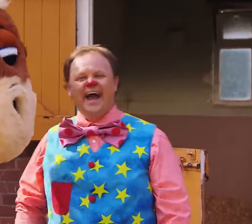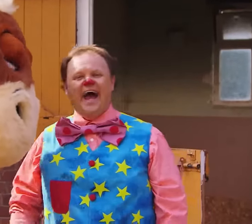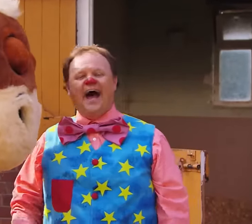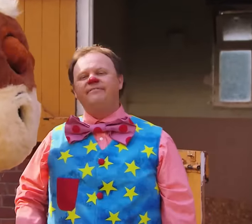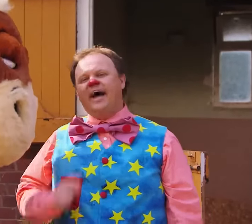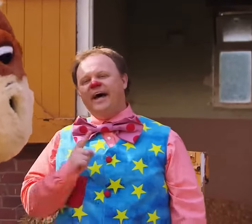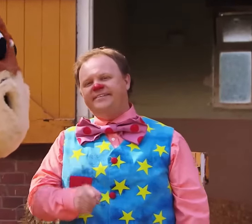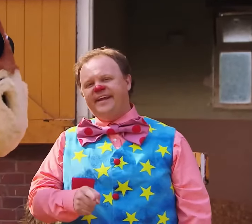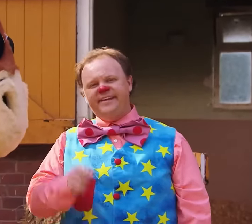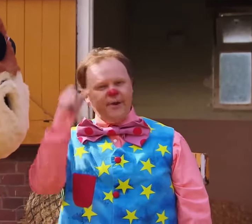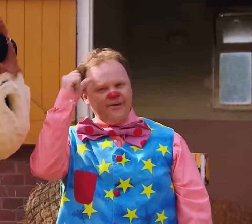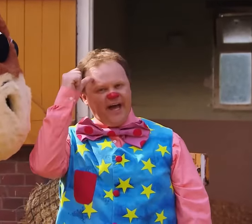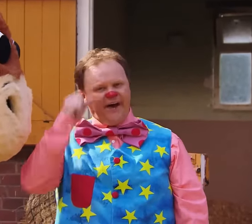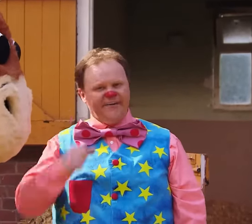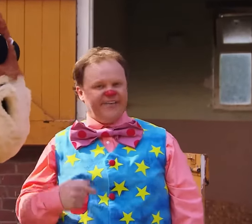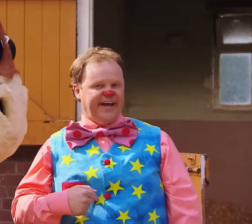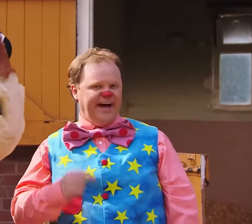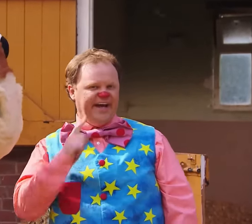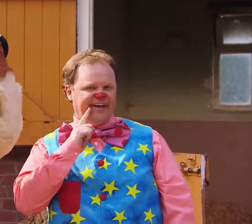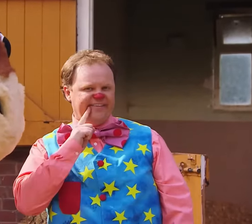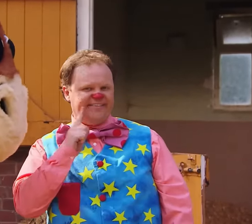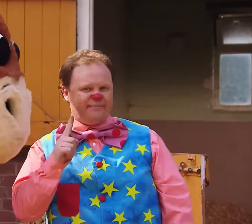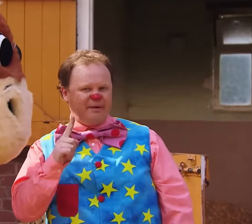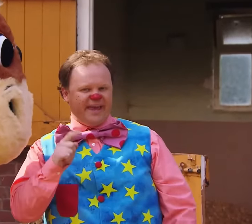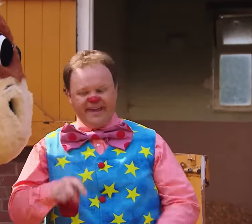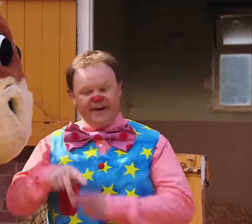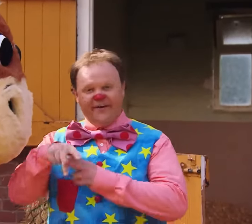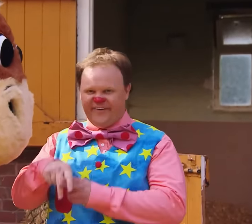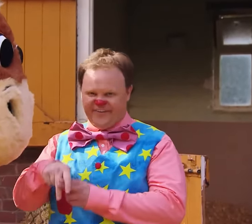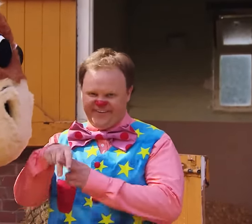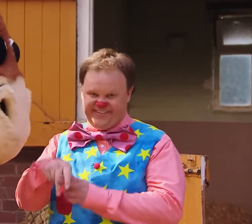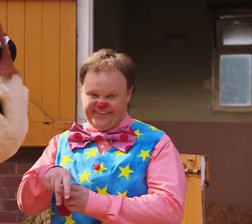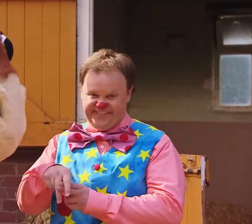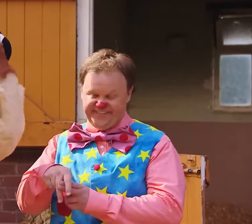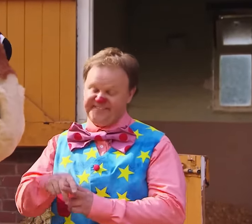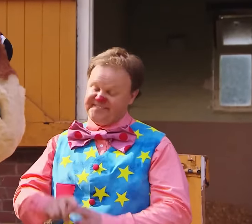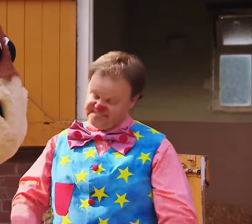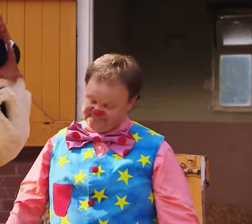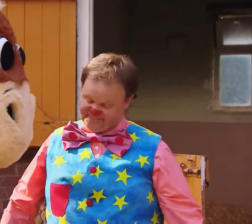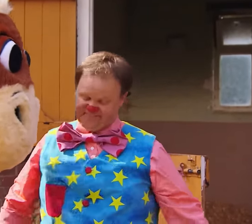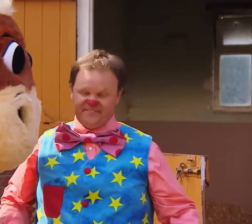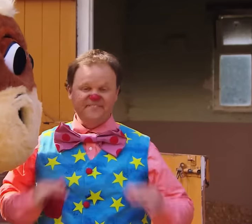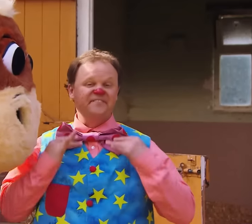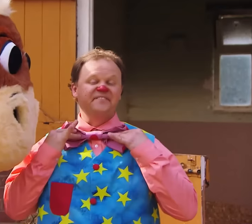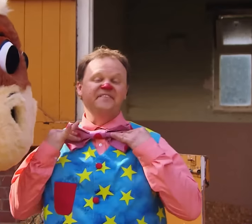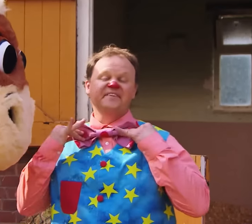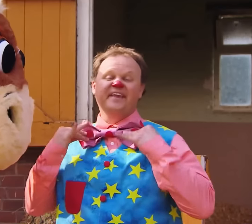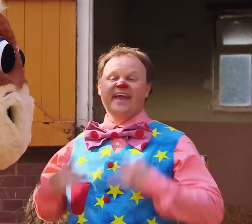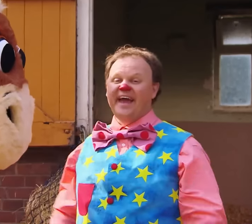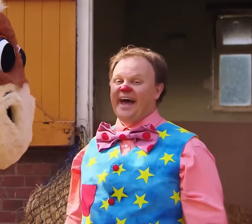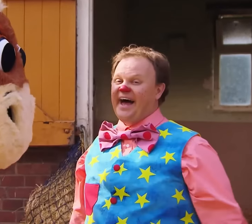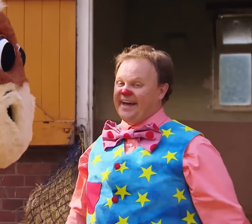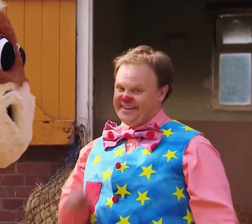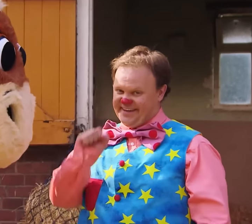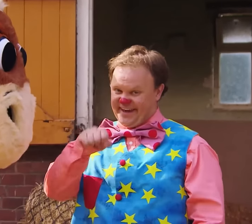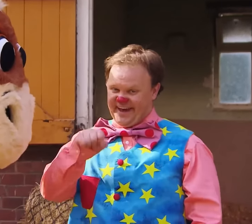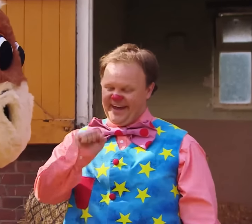Oh, yes. Did you know that I can speak horse? Really, Mr Tumble?